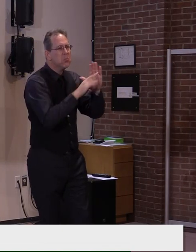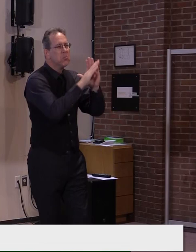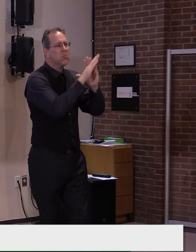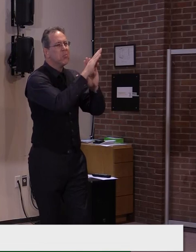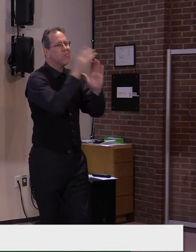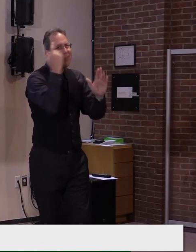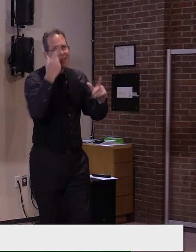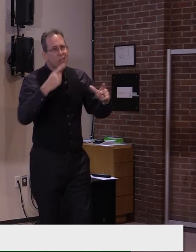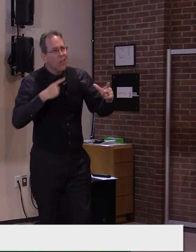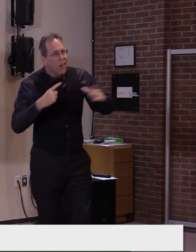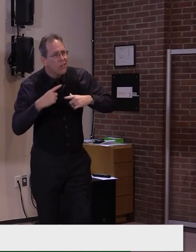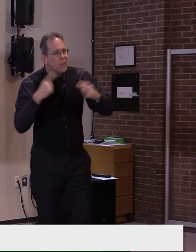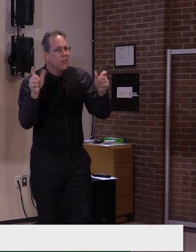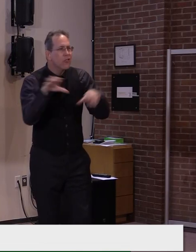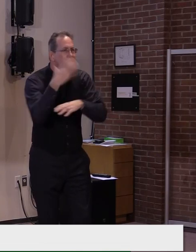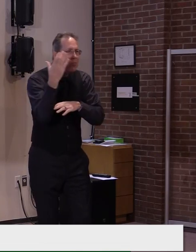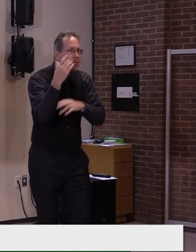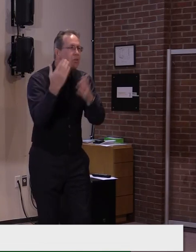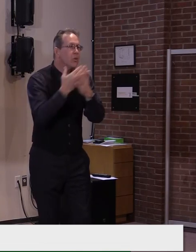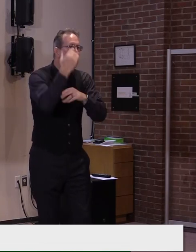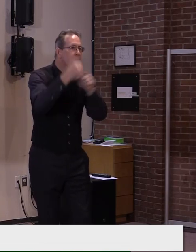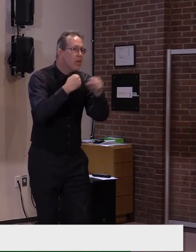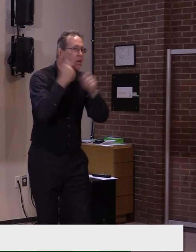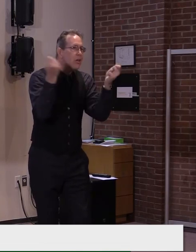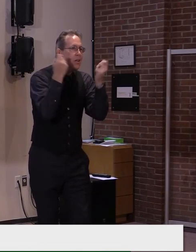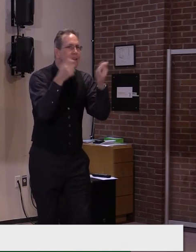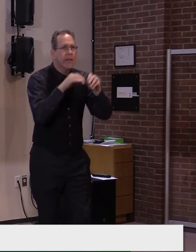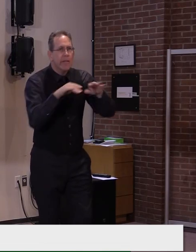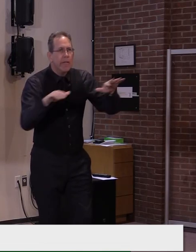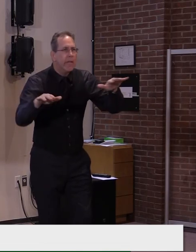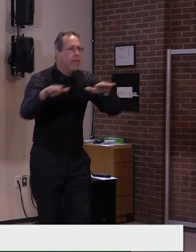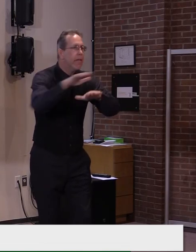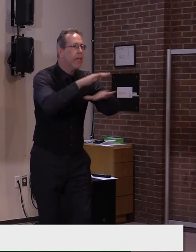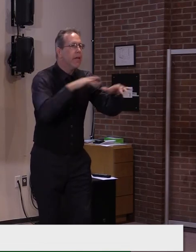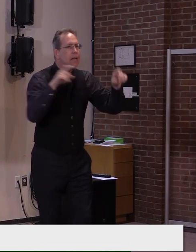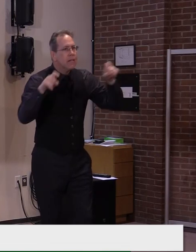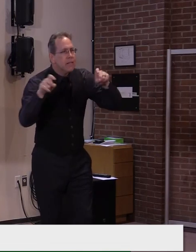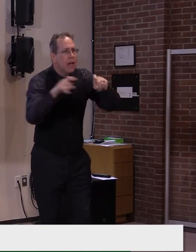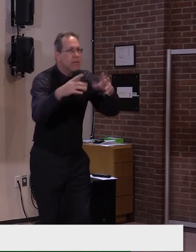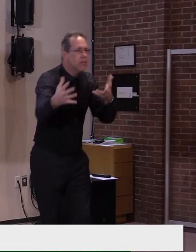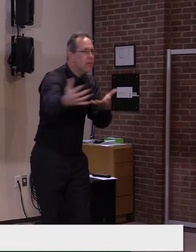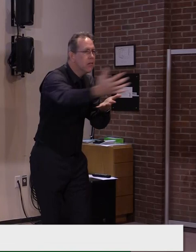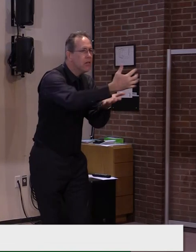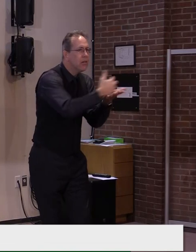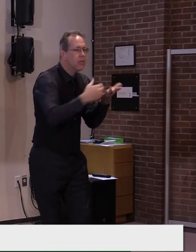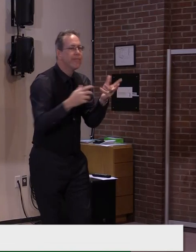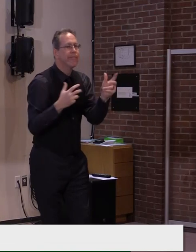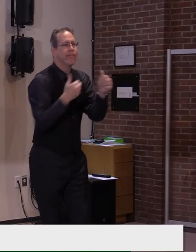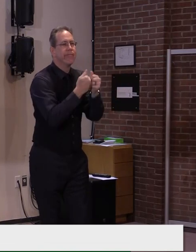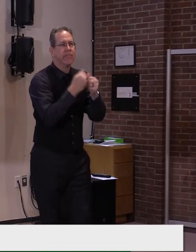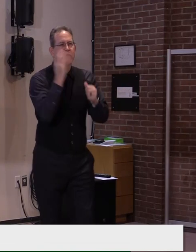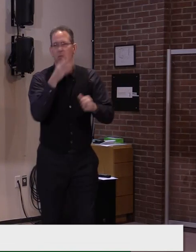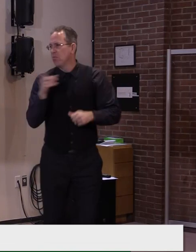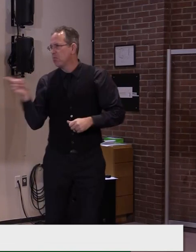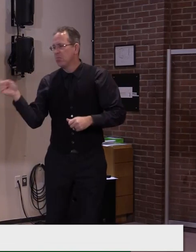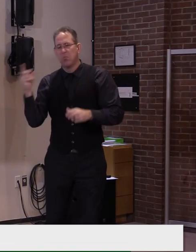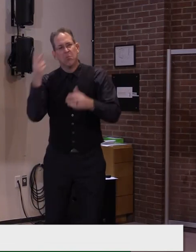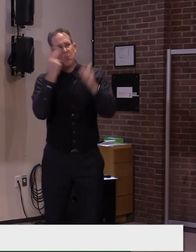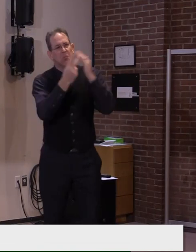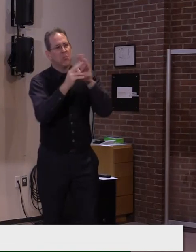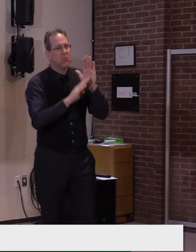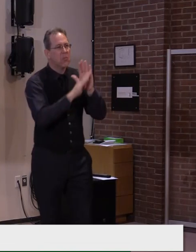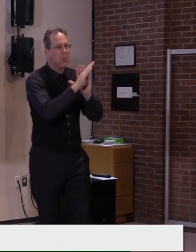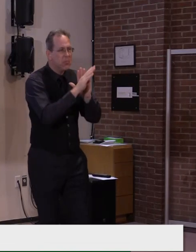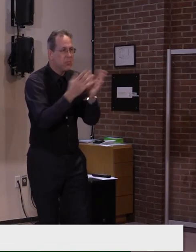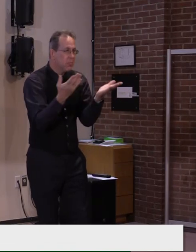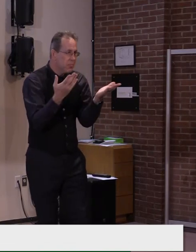to spread in Vermont as well. However, as we noted with some of the other jurisdictions around us and in the